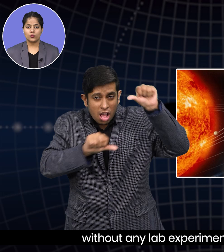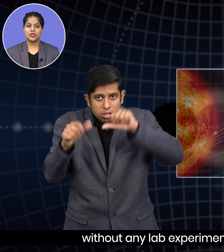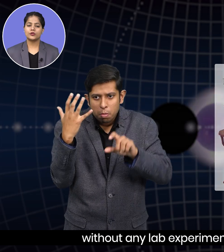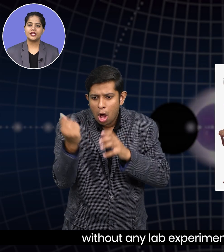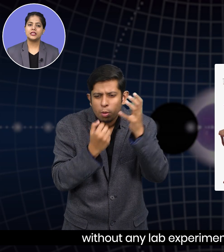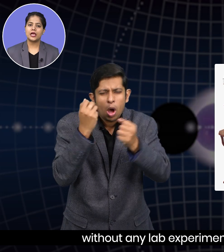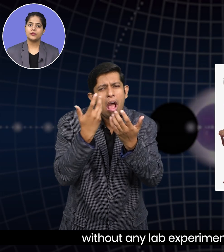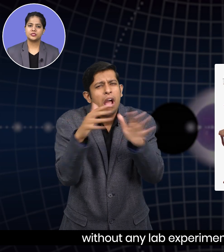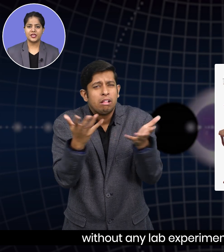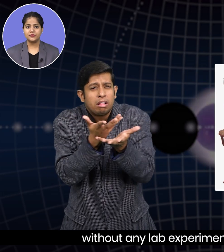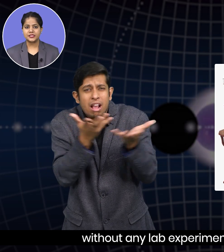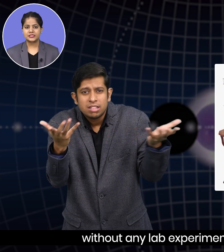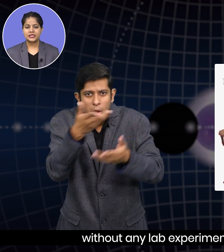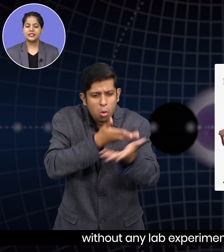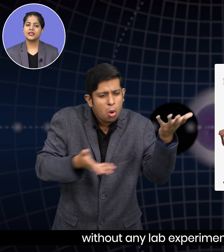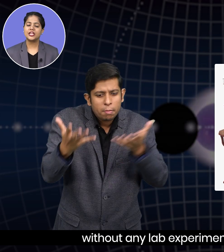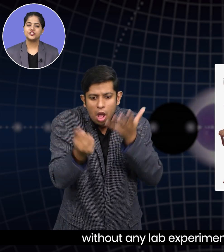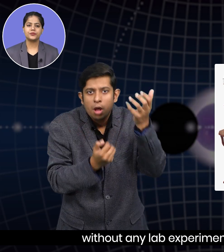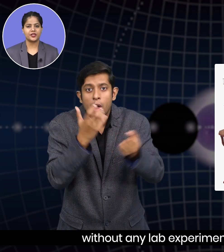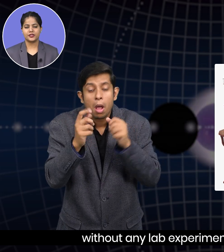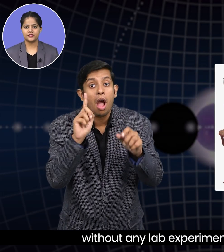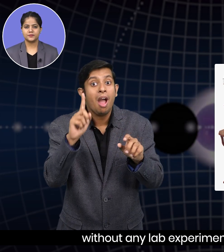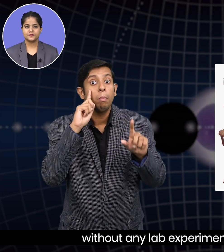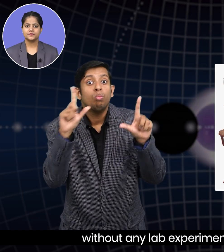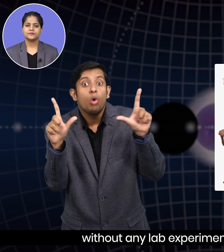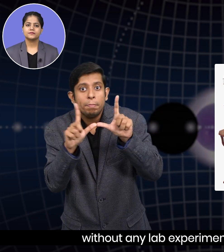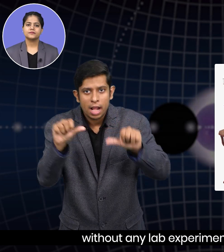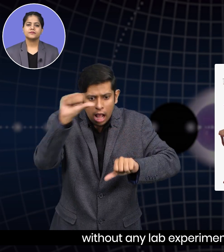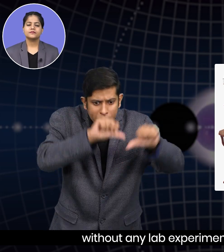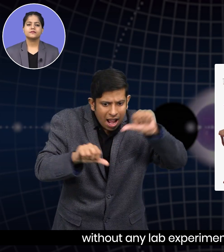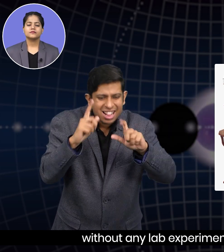things without any lab experiments in the ancient period.